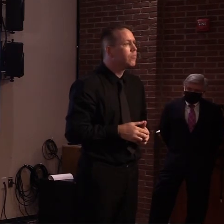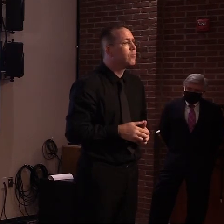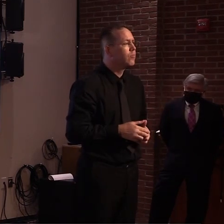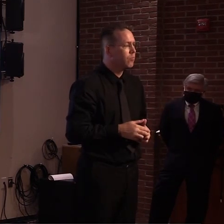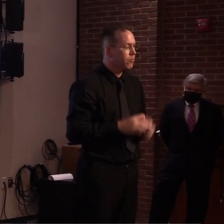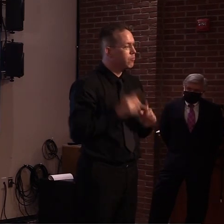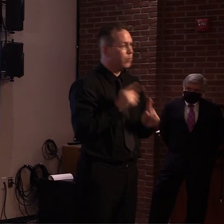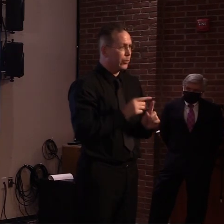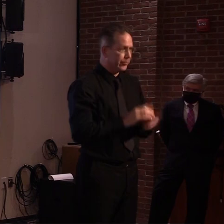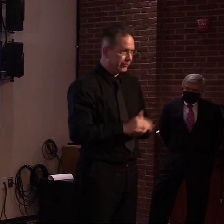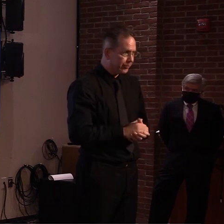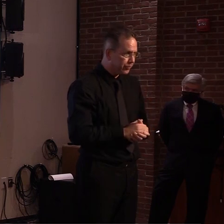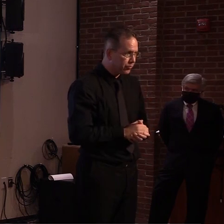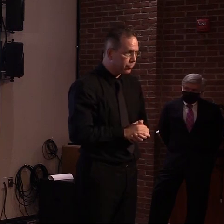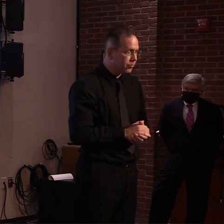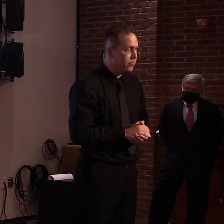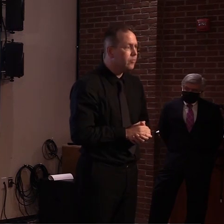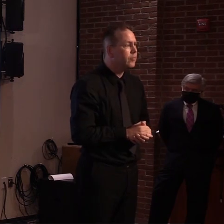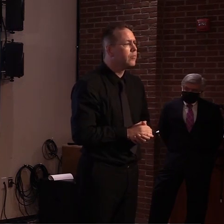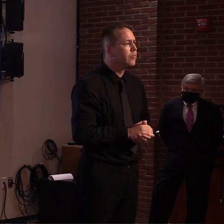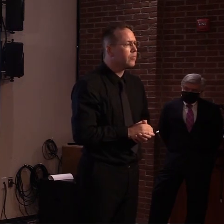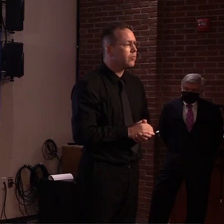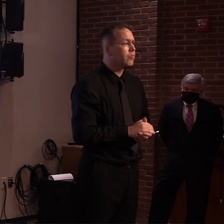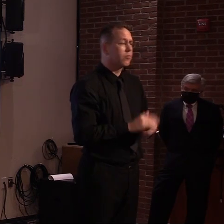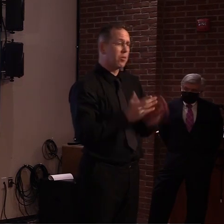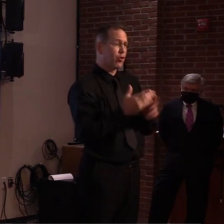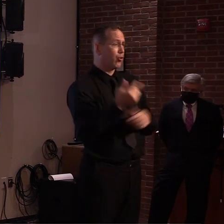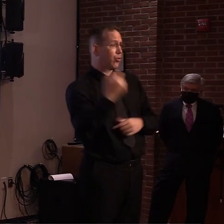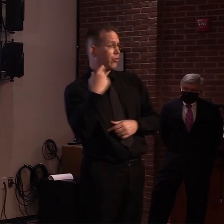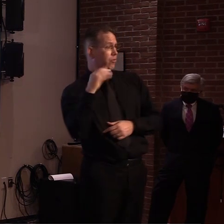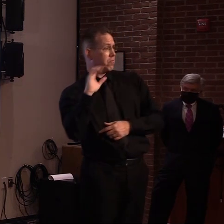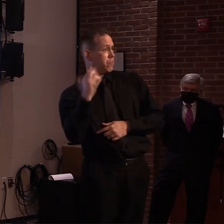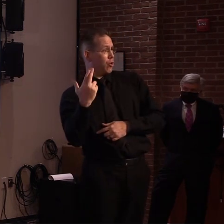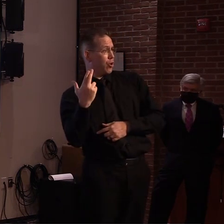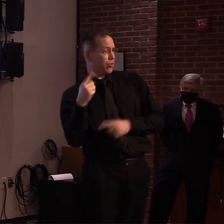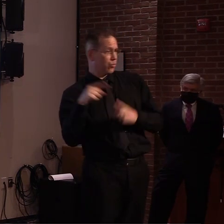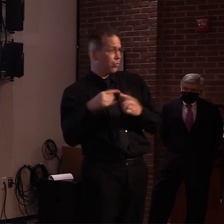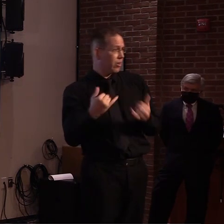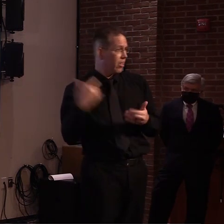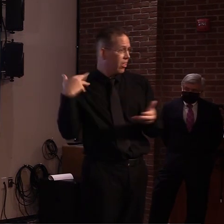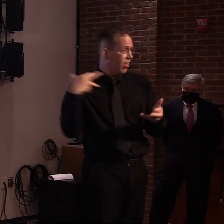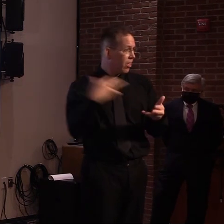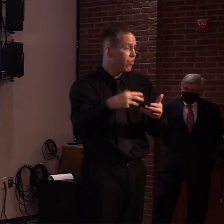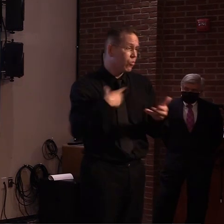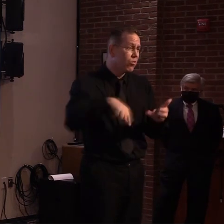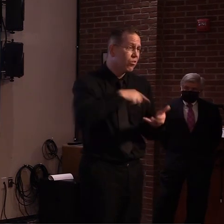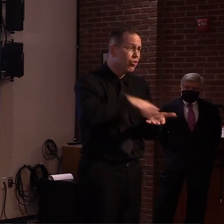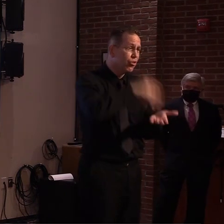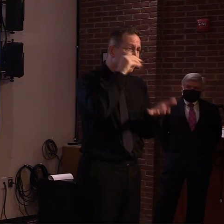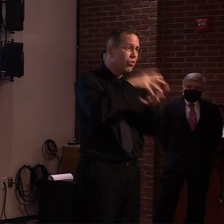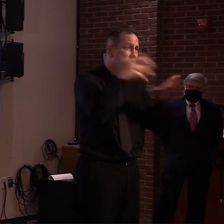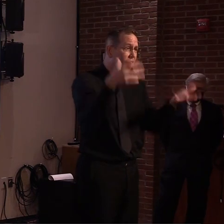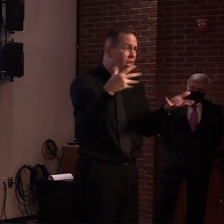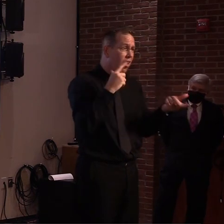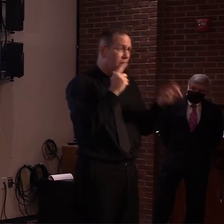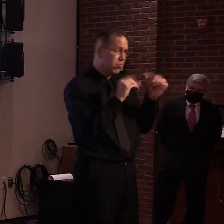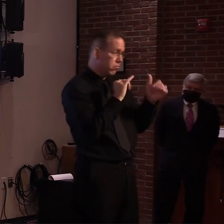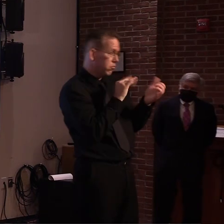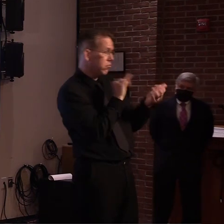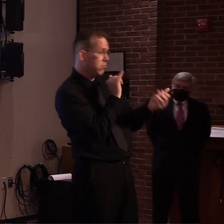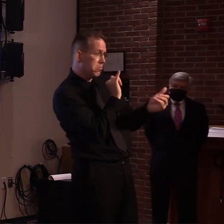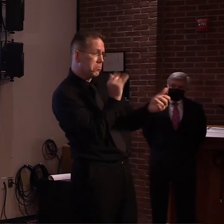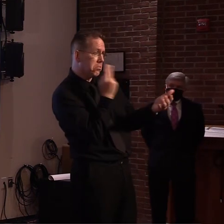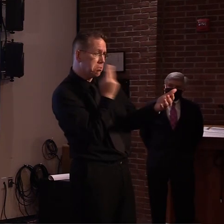regard to being able to mostly rely on things that are coming out in the national news that as informed